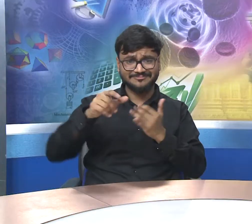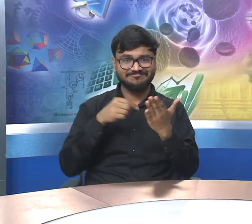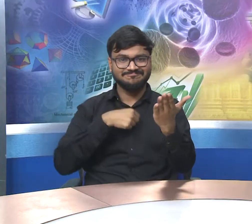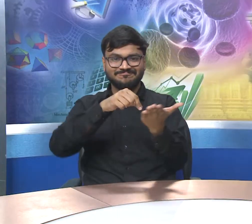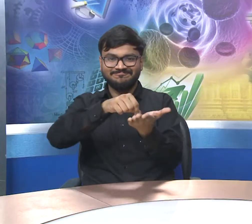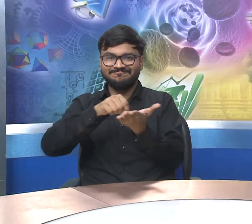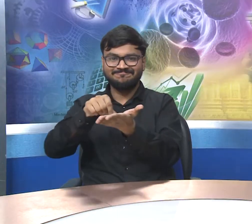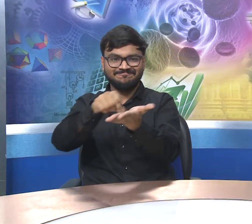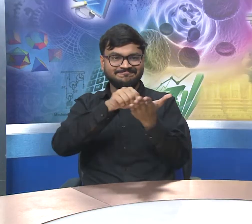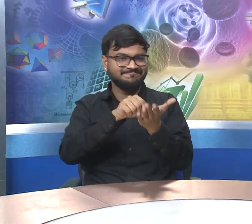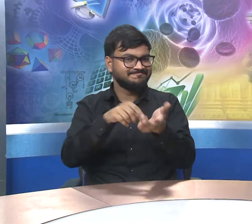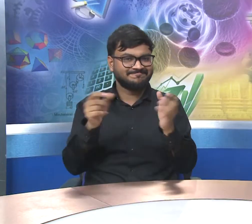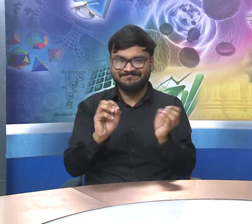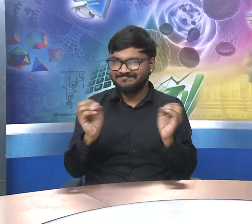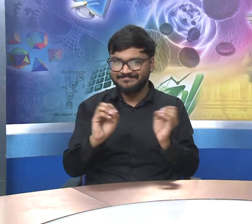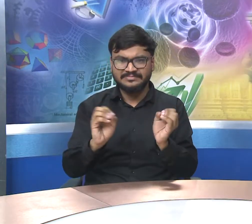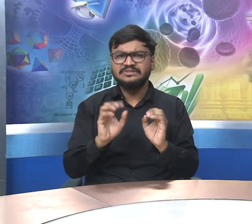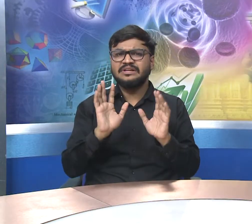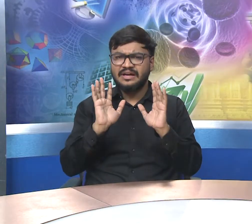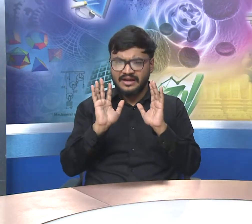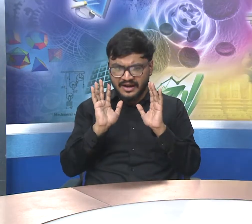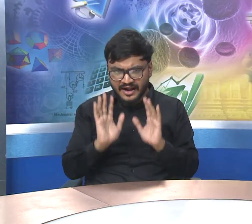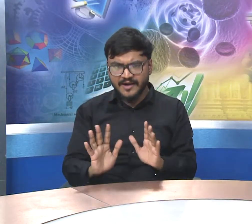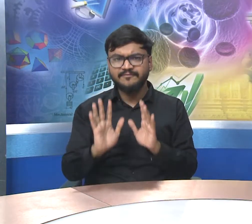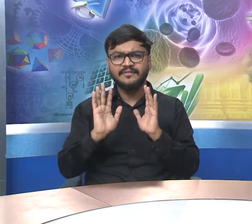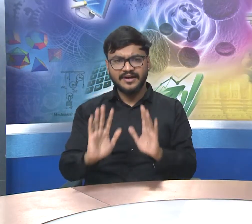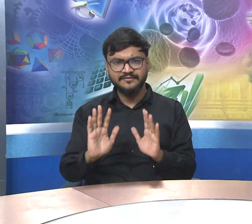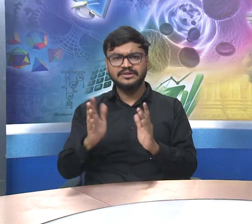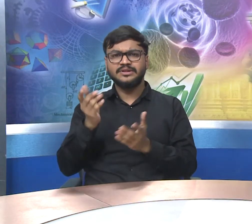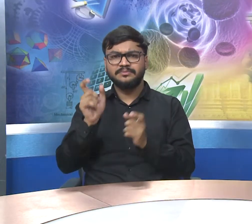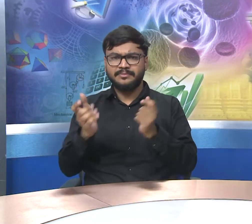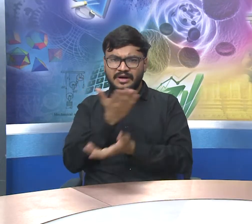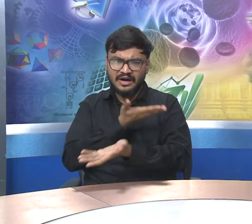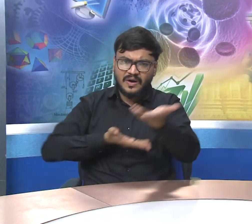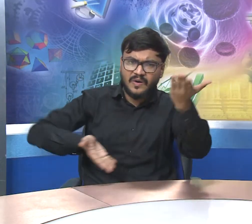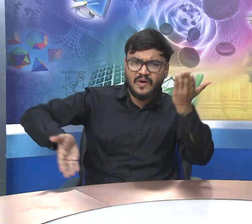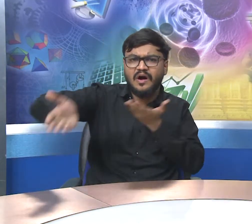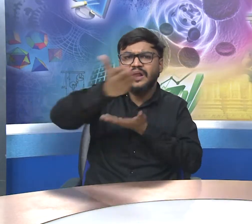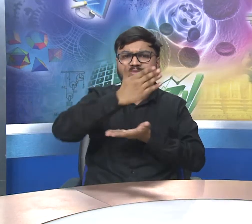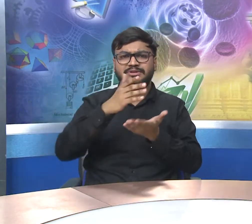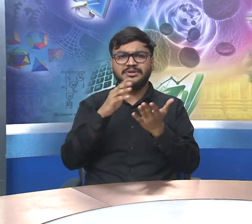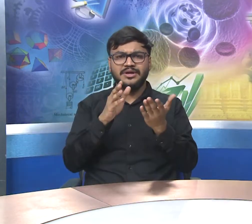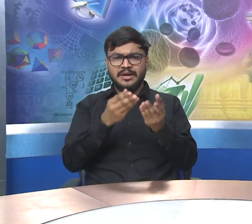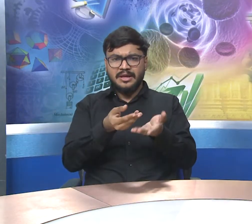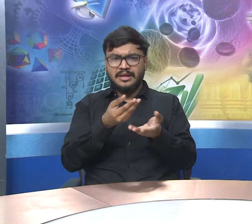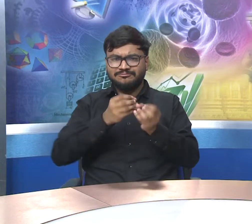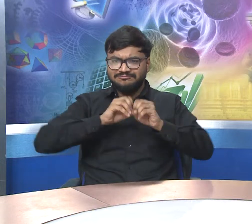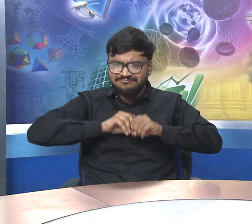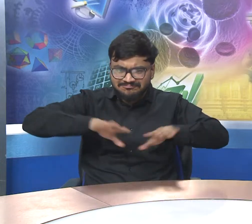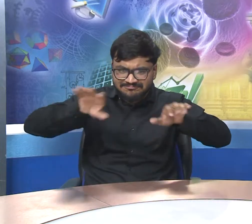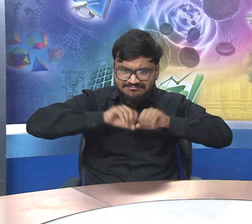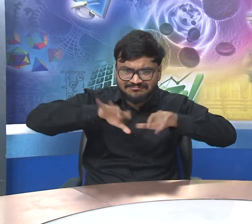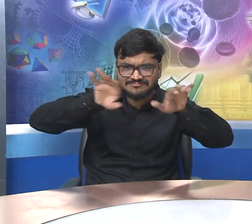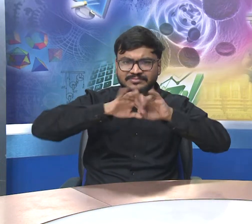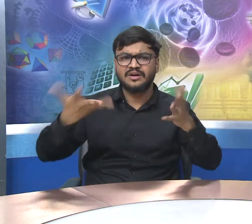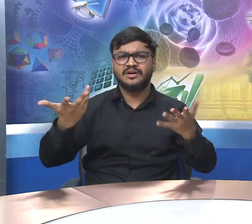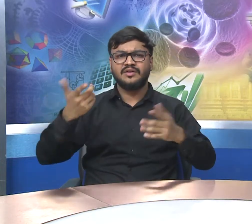Indian Sign Language has no written form, so the spread of potential